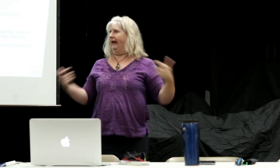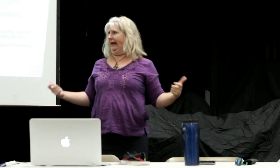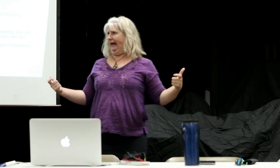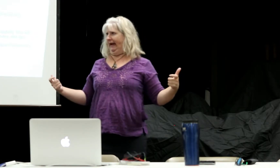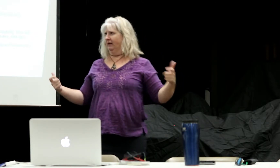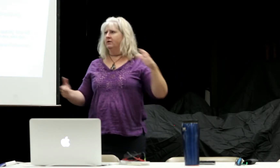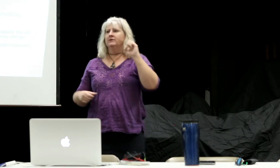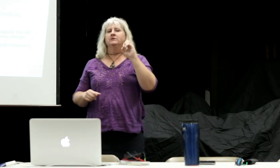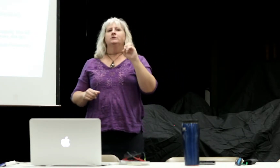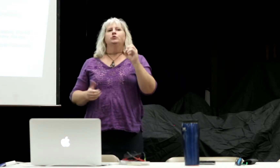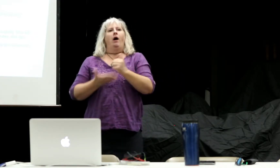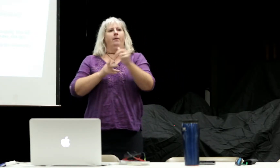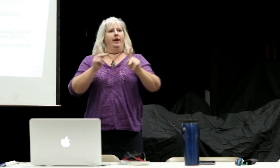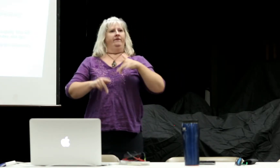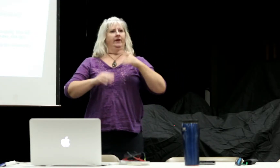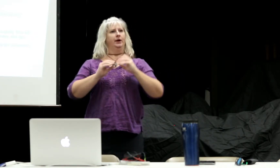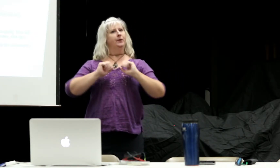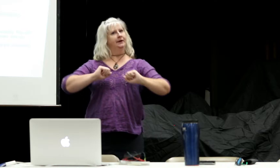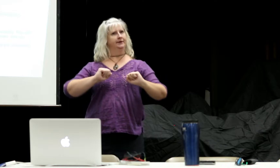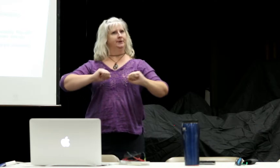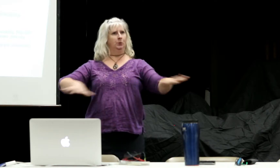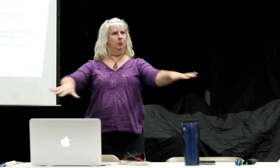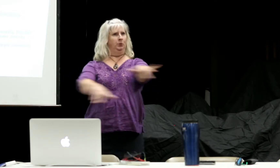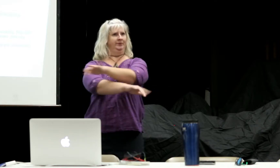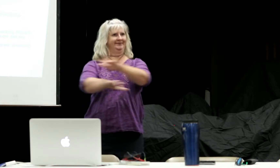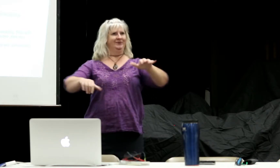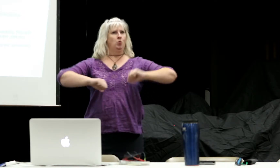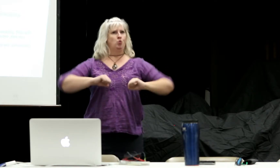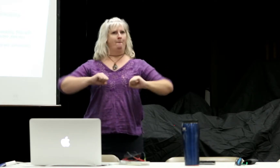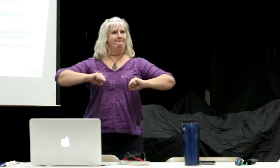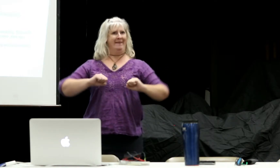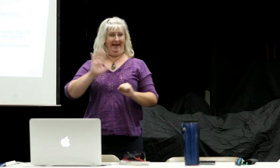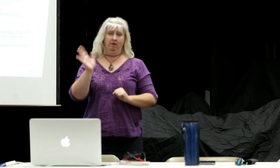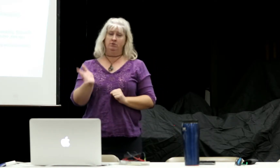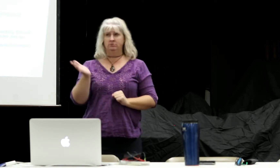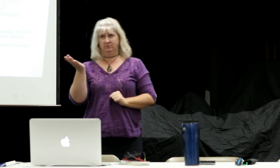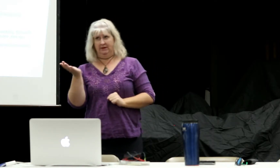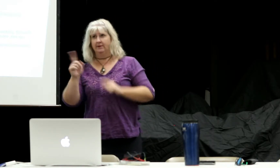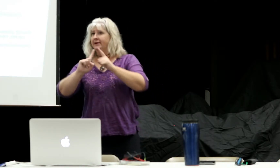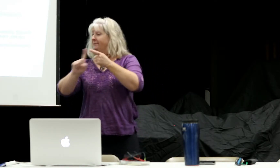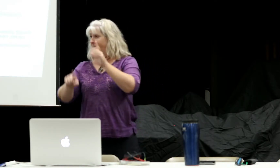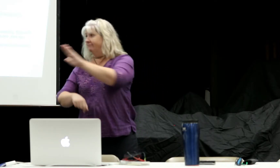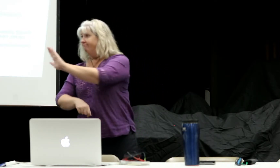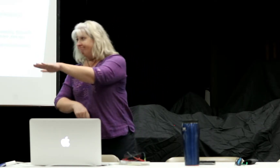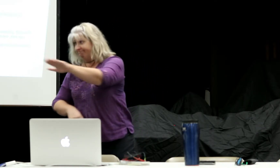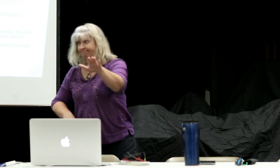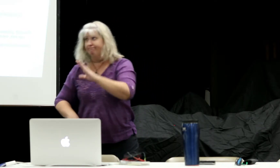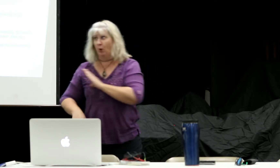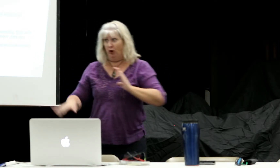Garden Show is. It's a larger venue, so we wanted to allow more room and space for social distancing.